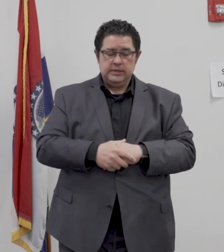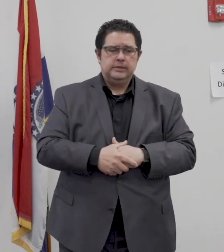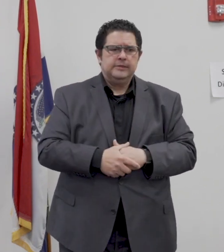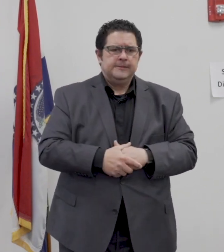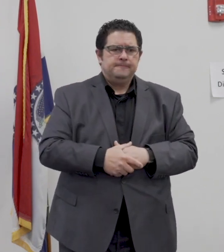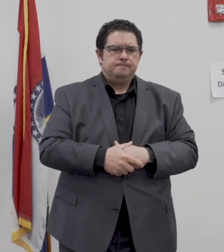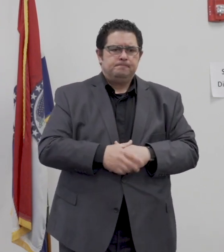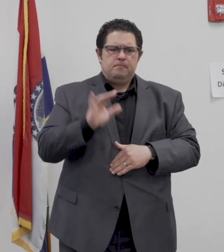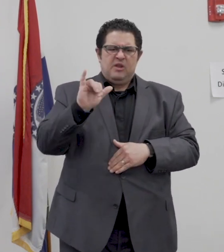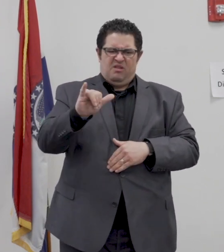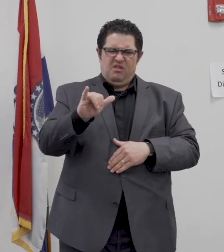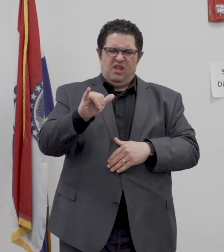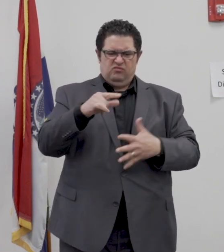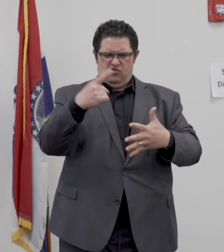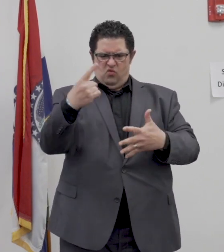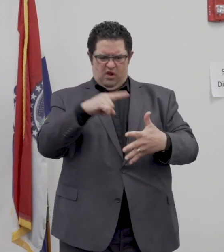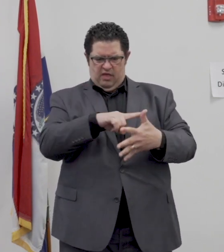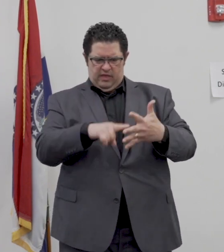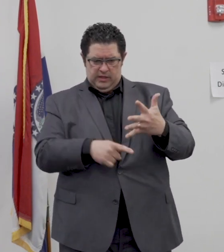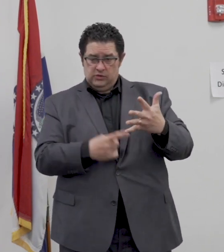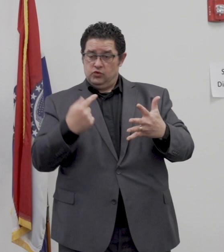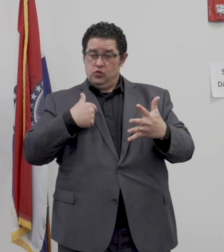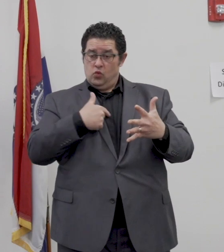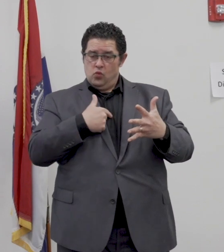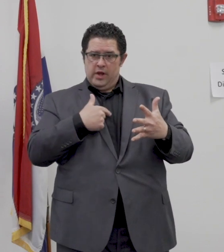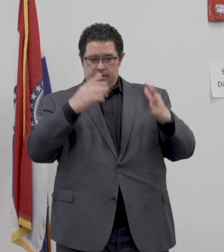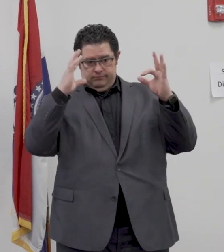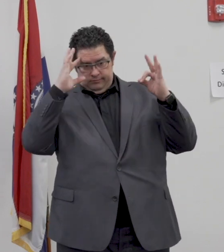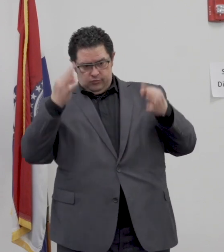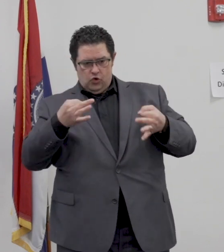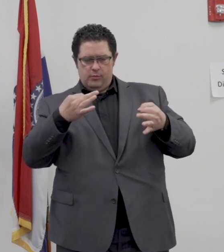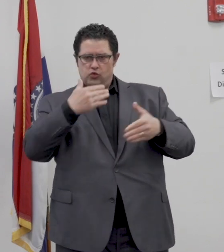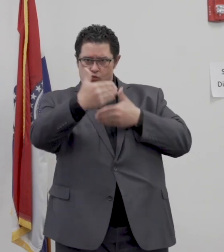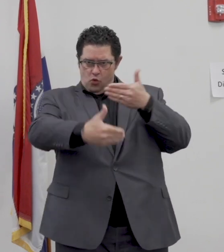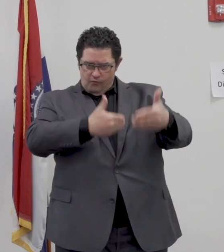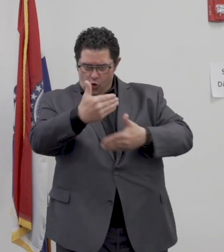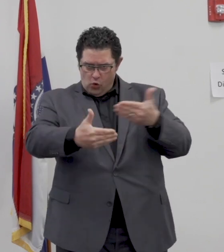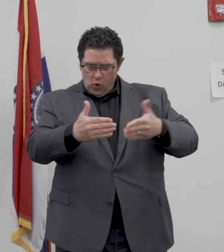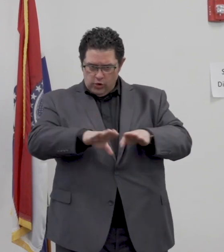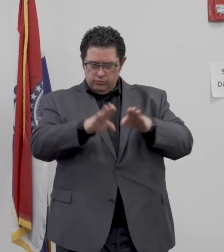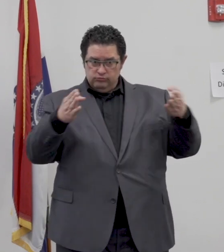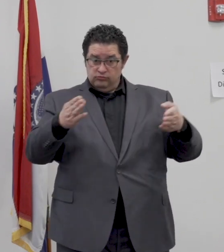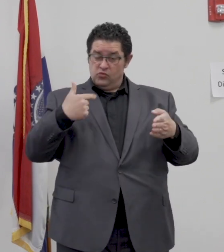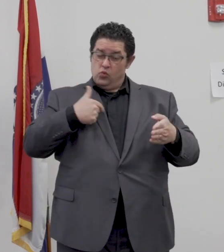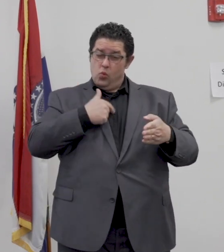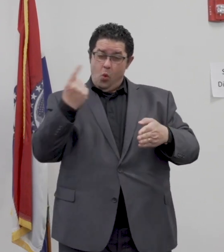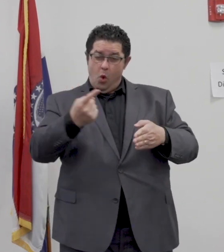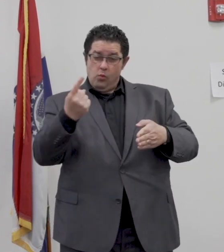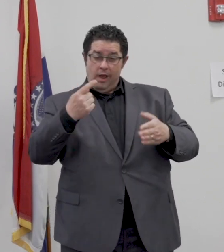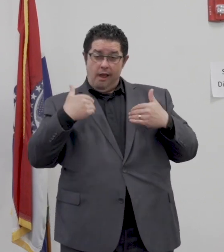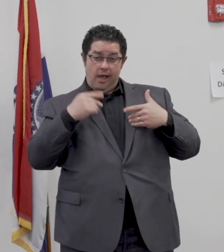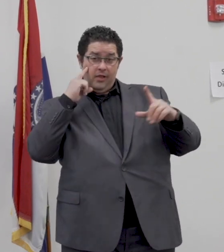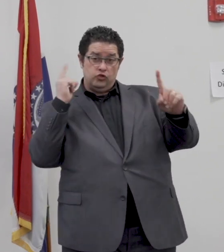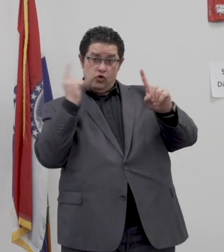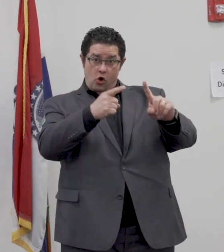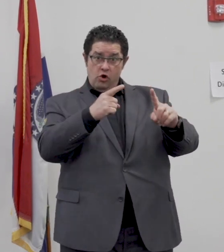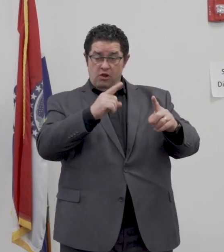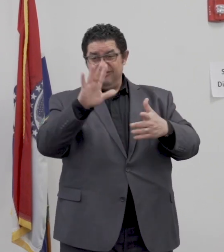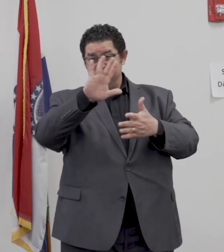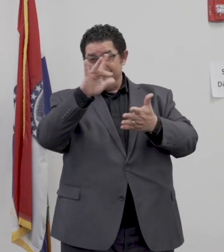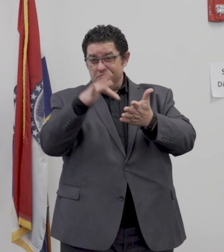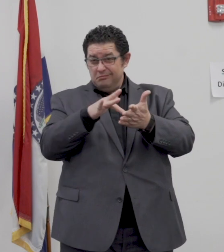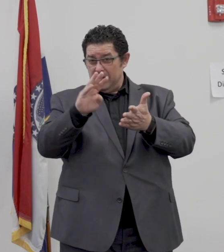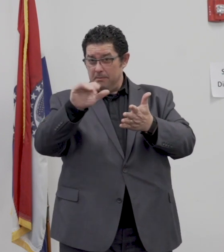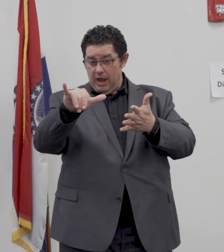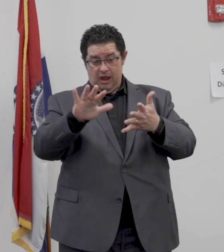variable in our determination of how we move forward. We've always had a target of mid-May. I spoke to Mayor Kruzan